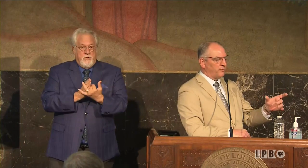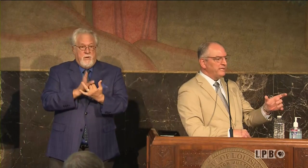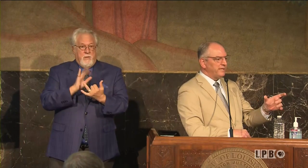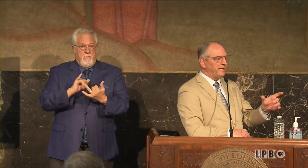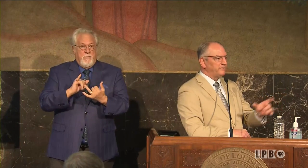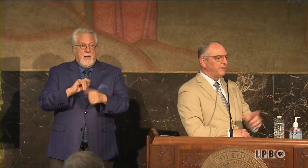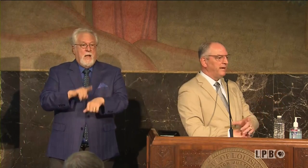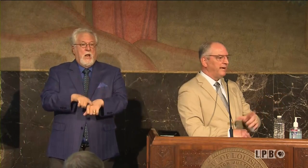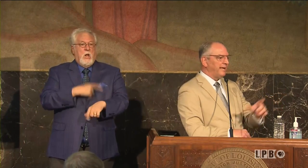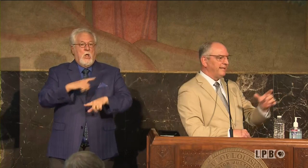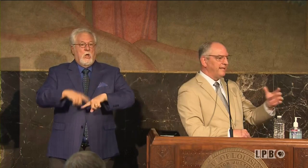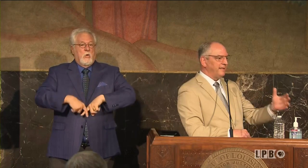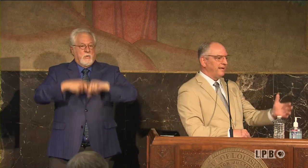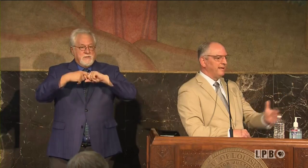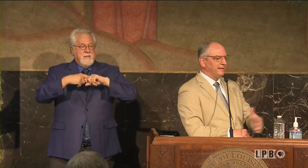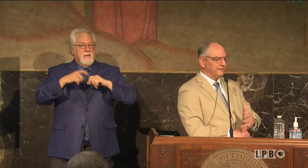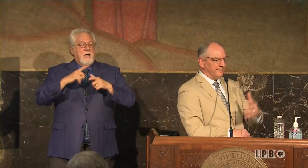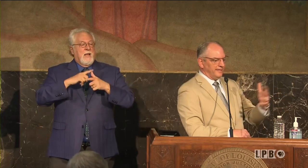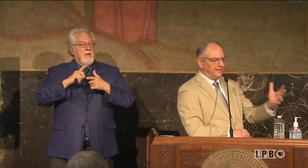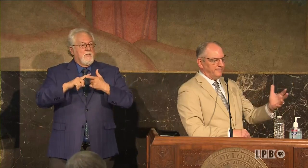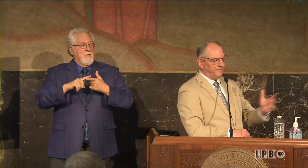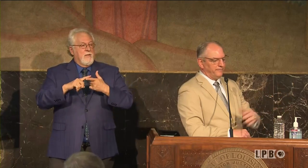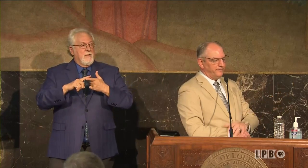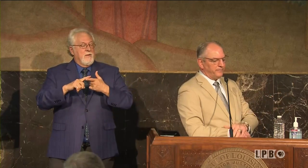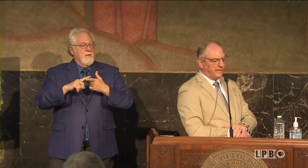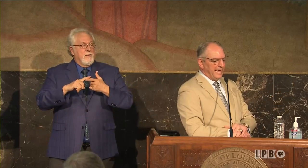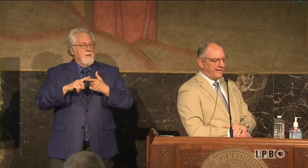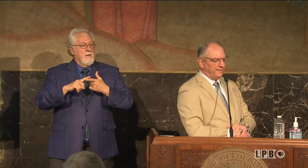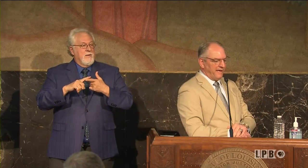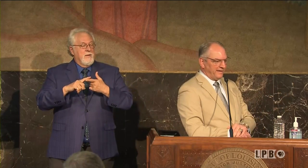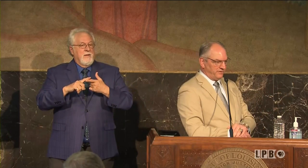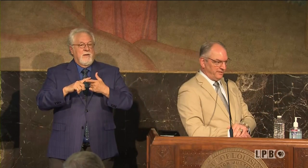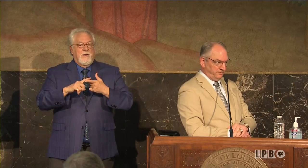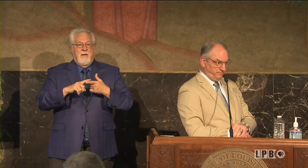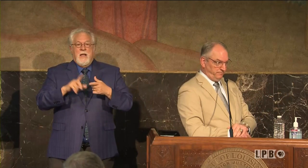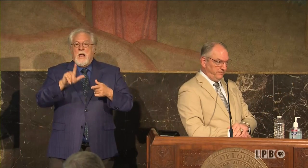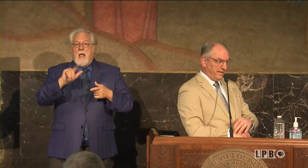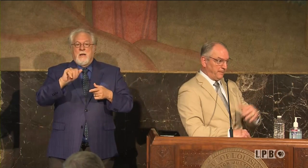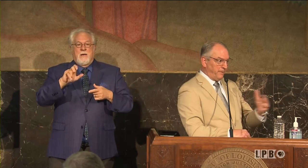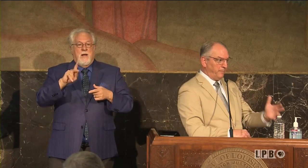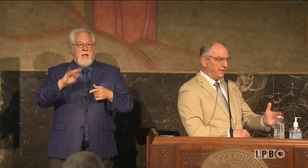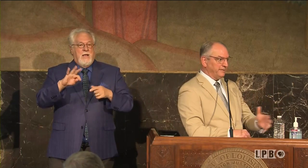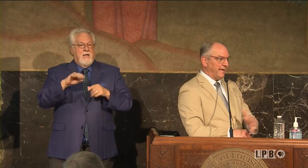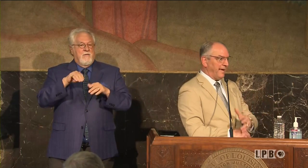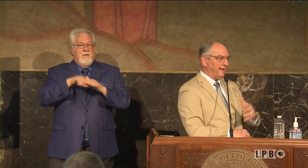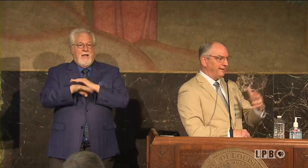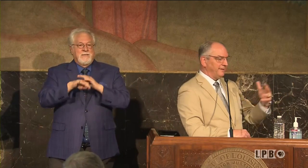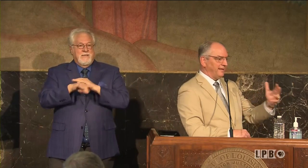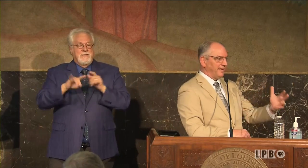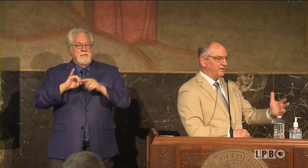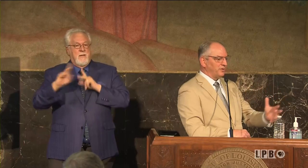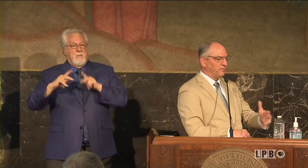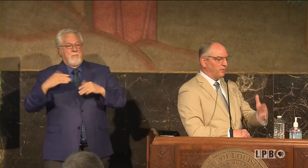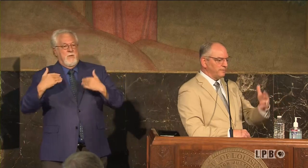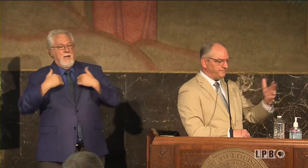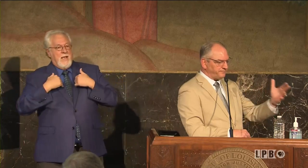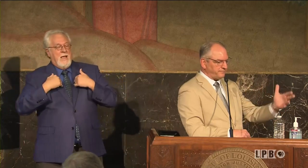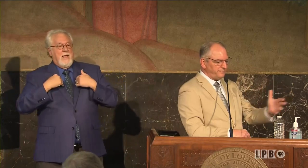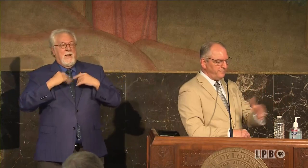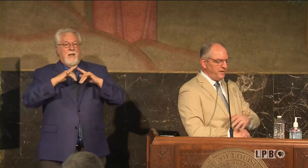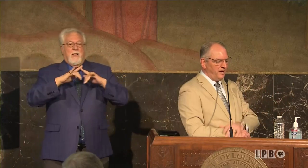long recess, and then the lack of access that the public has had and so